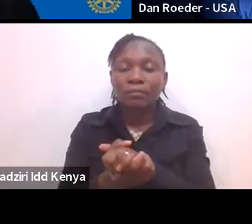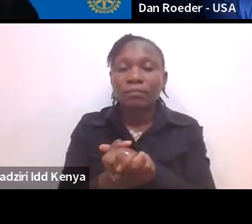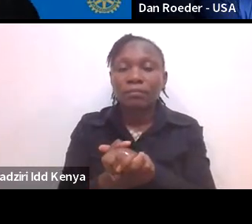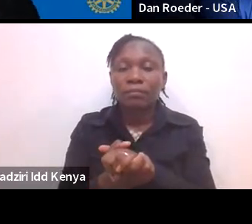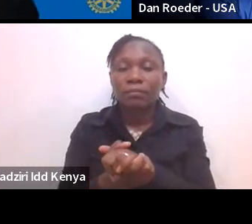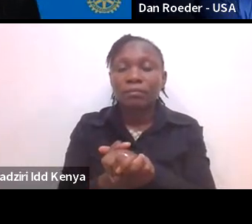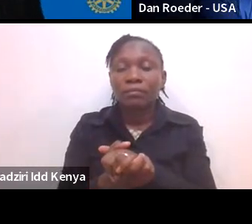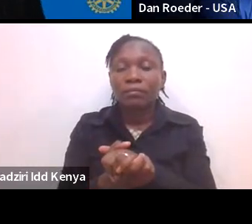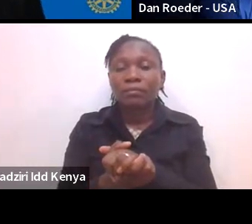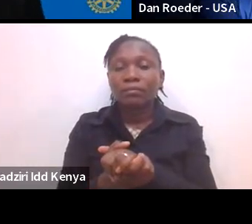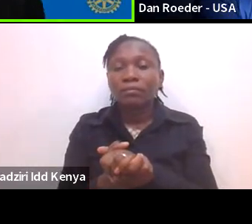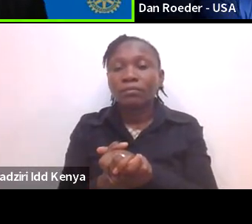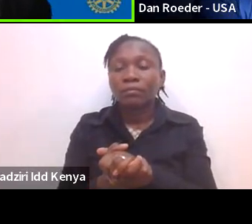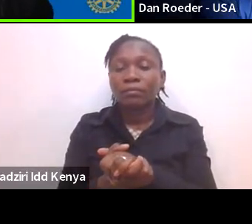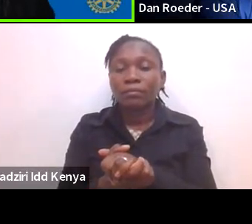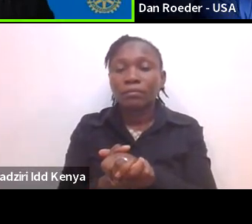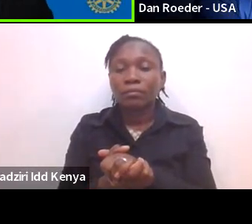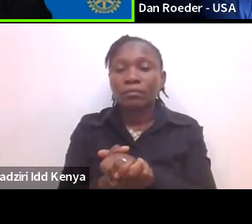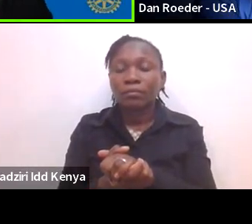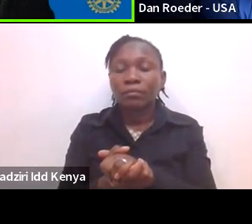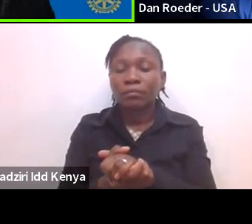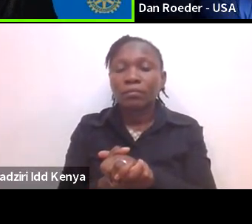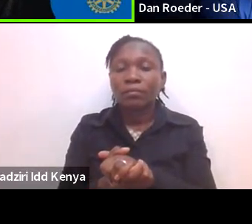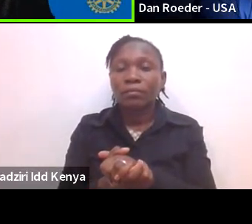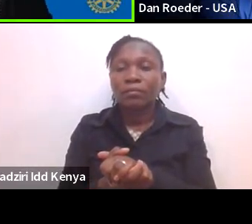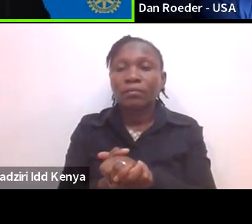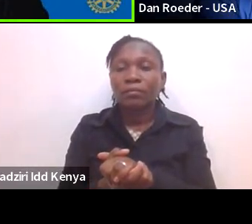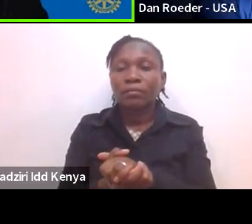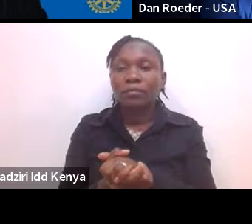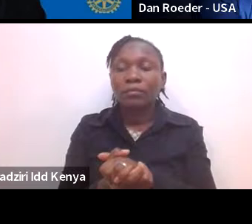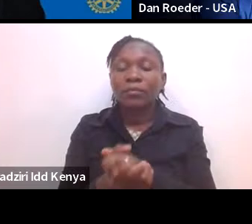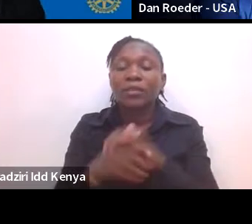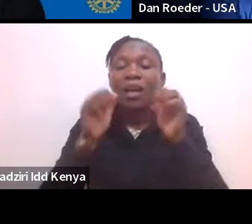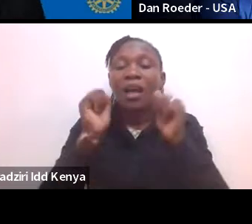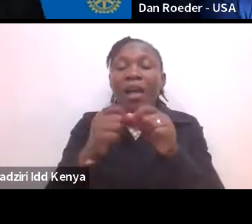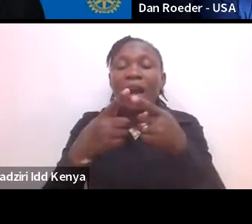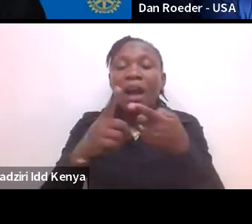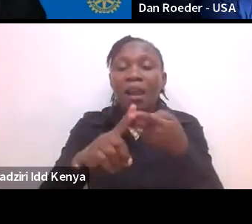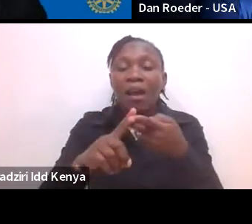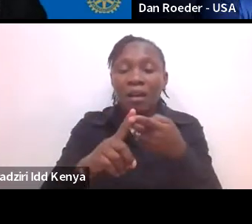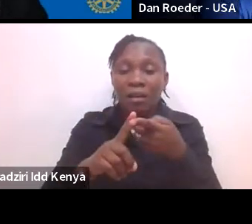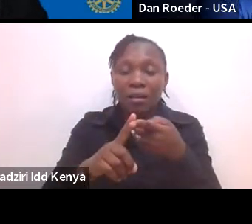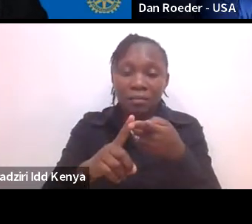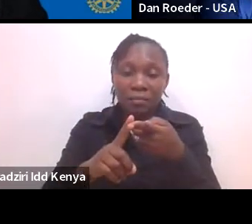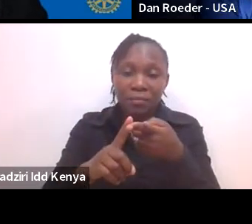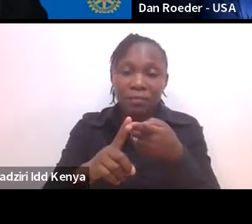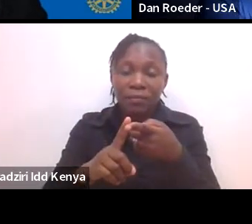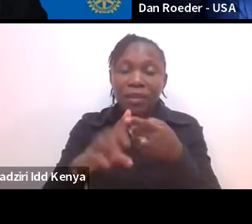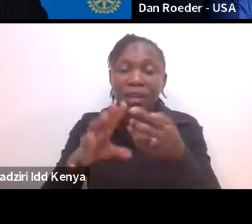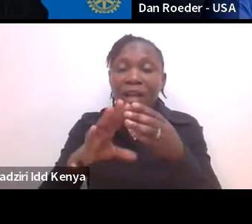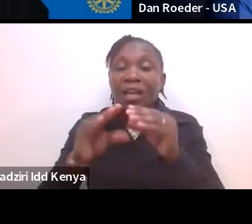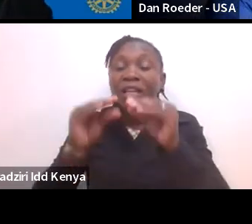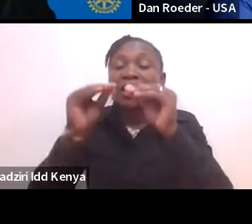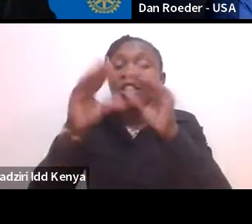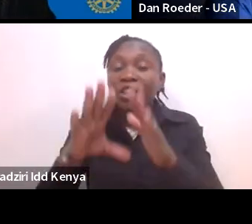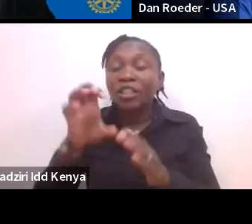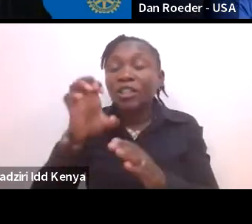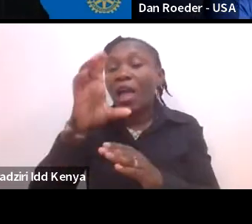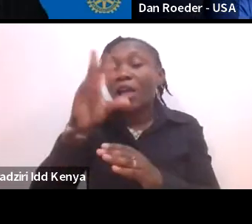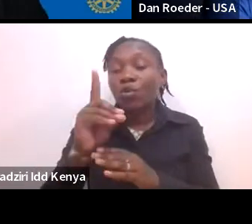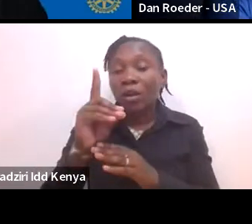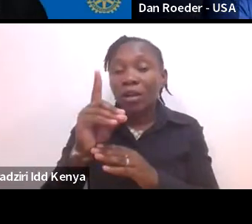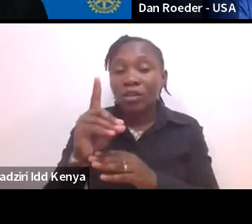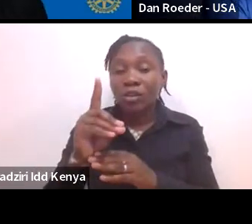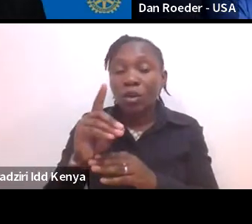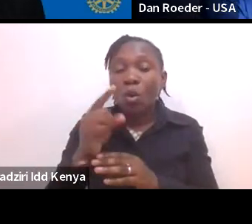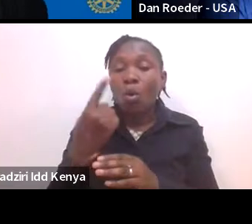can just add a comment or two to that, Dr. Aderonke. Teacher education is one